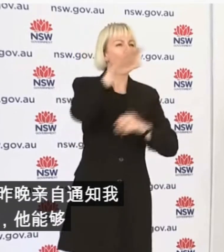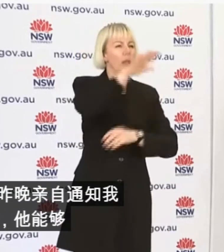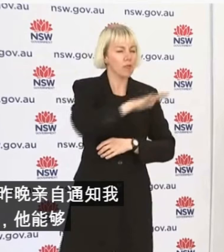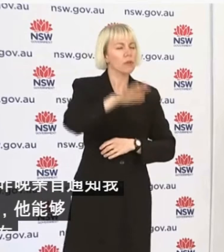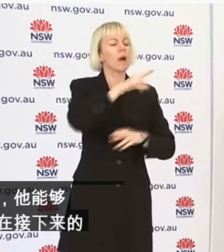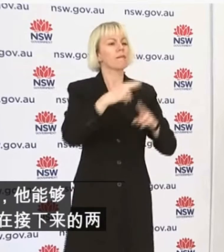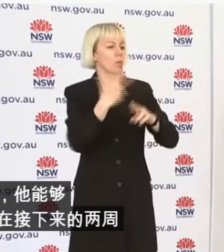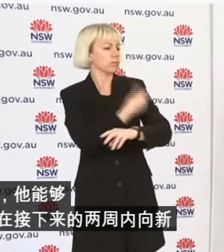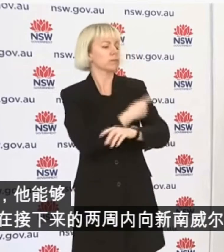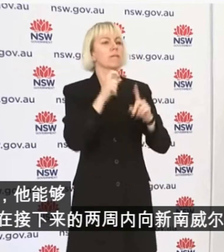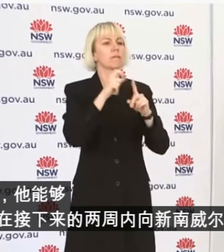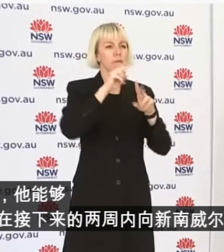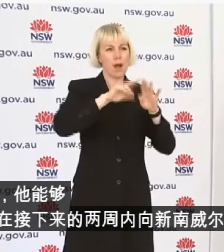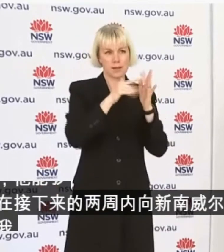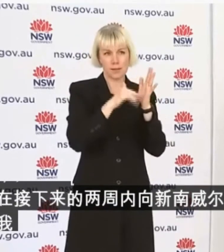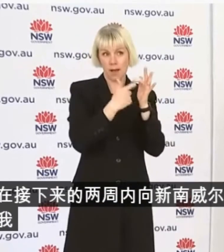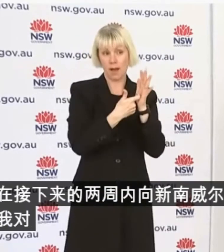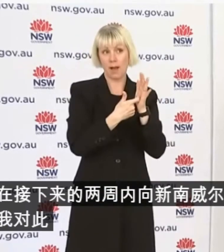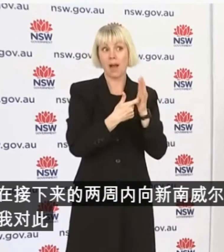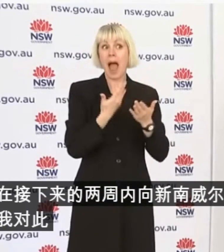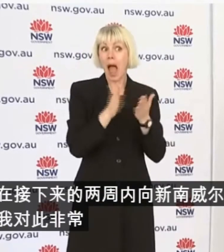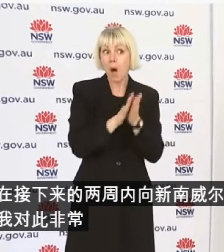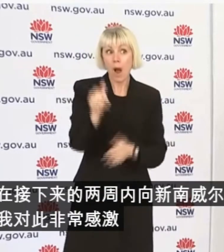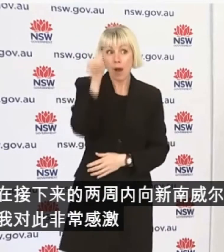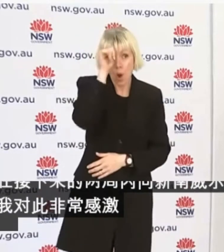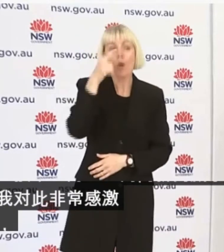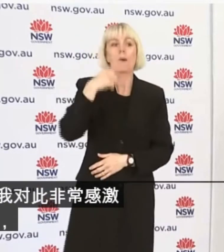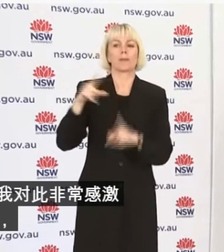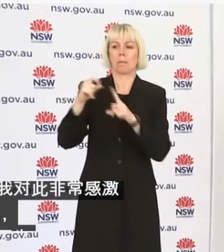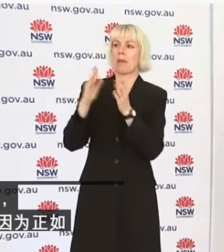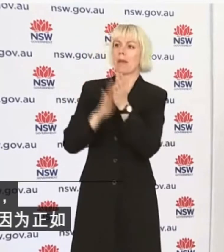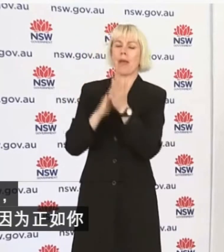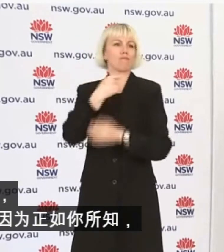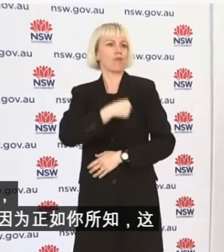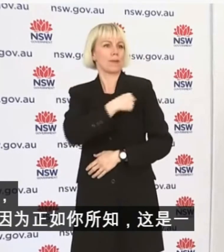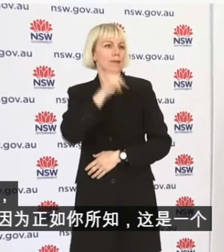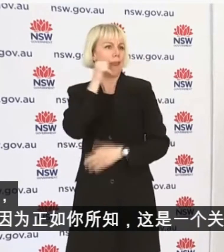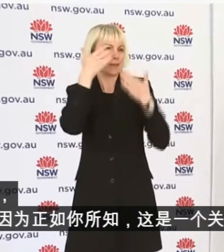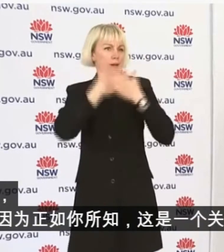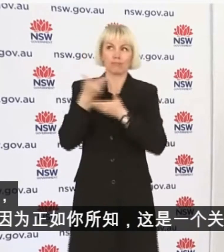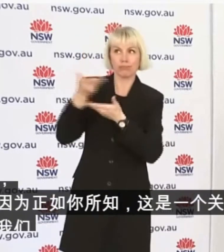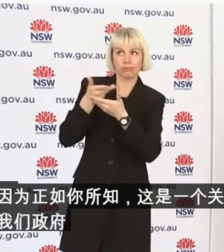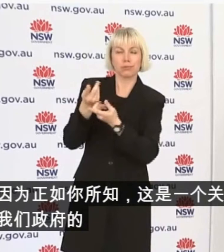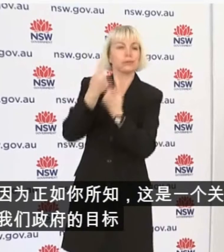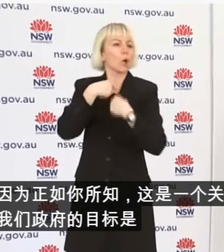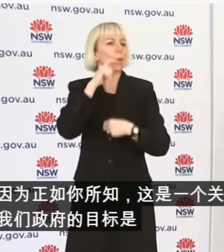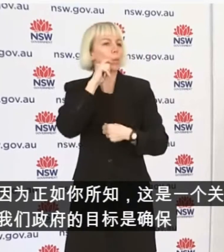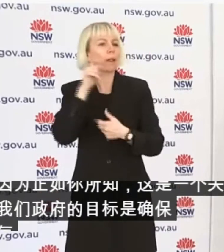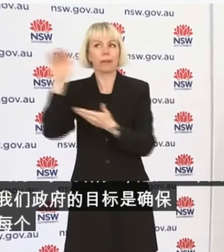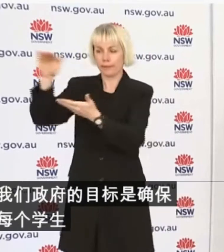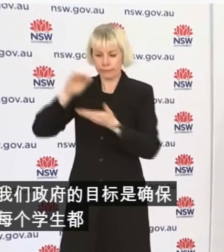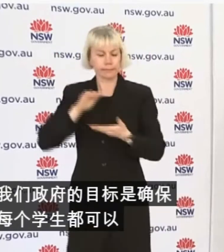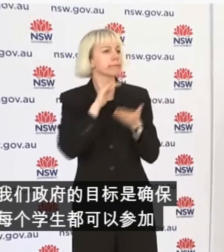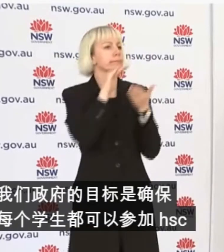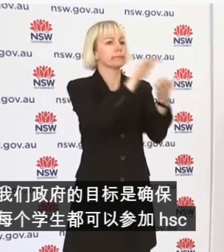extra 180,000 doses to New South Wales over the next 2 weeks. I'm very grateful for that because, as you know, a key priority of our government is to make sure that